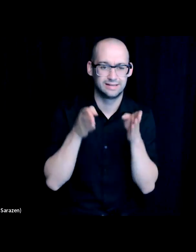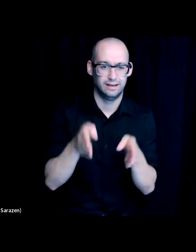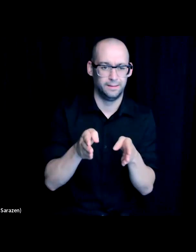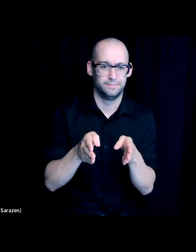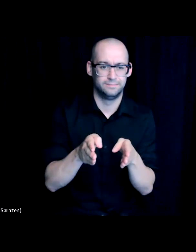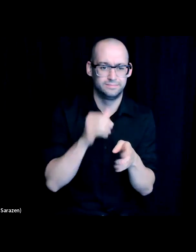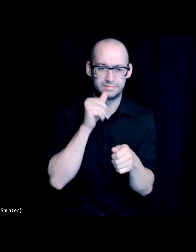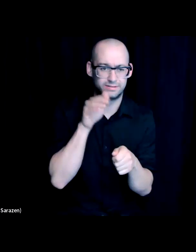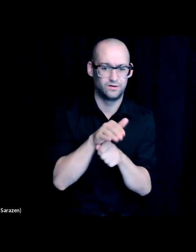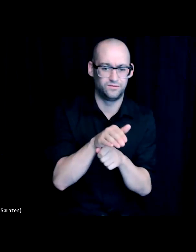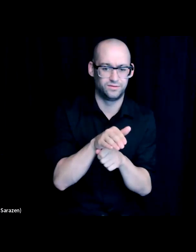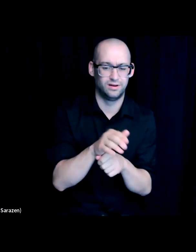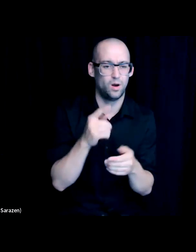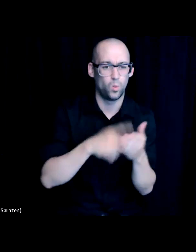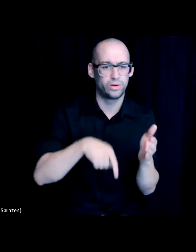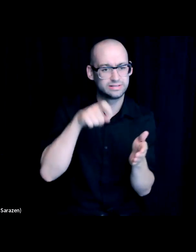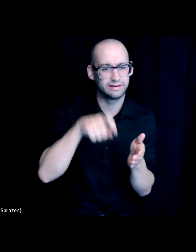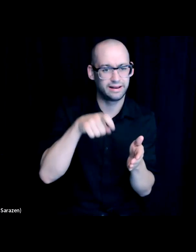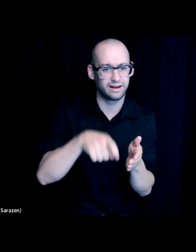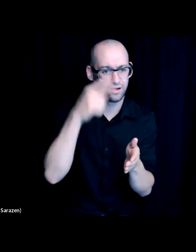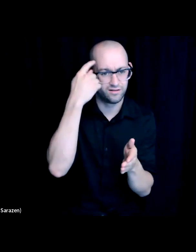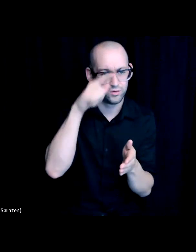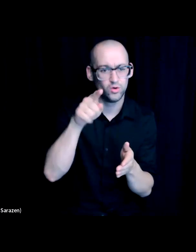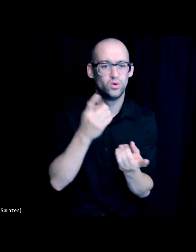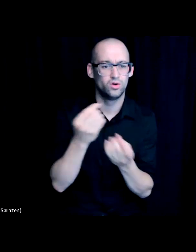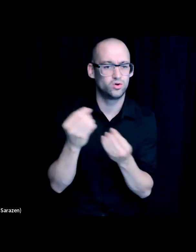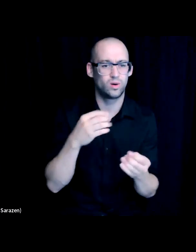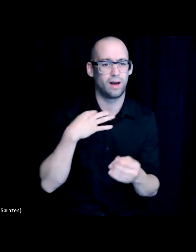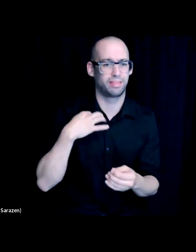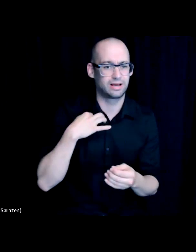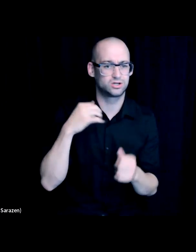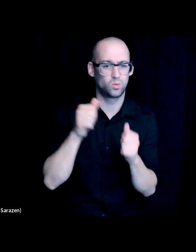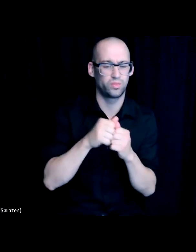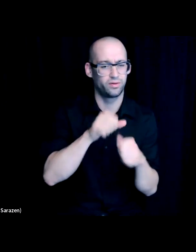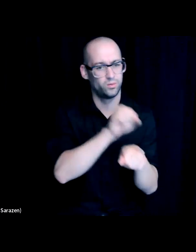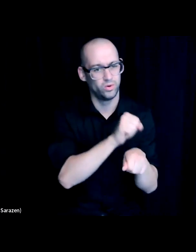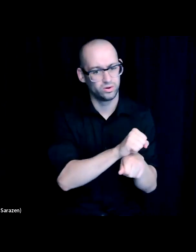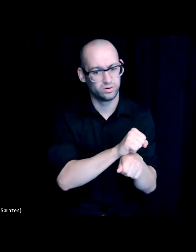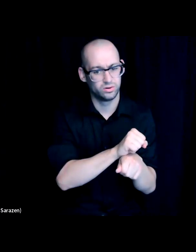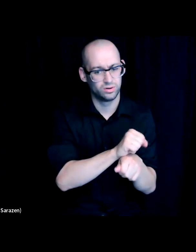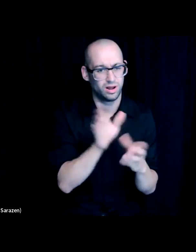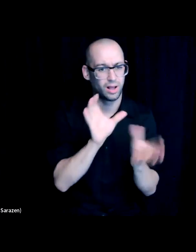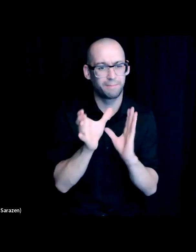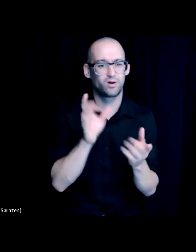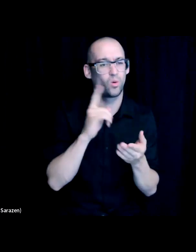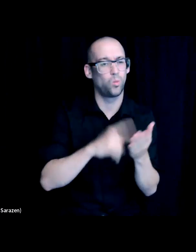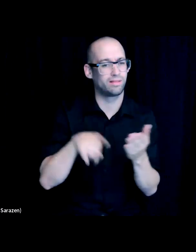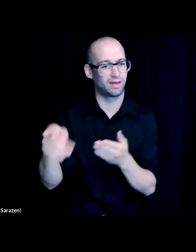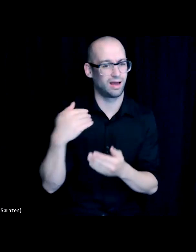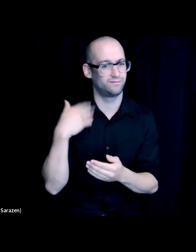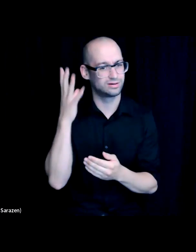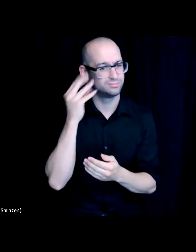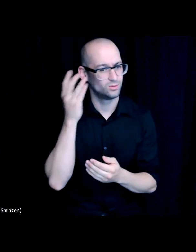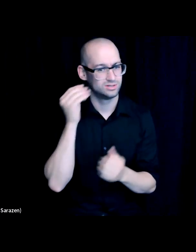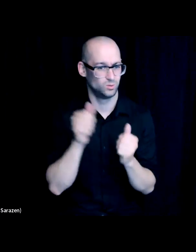between what is needed for somebody to complete an online application with an employer versus what participants have experience-wise with